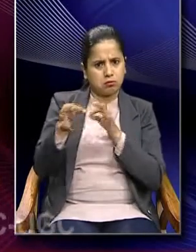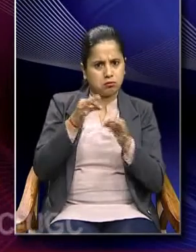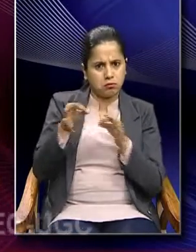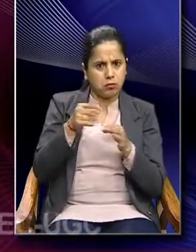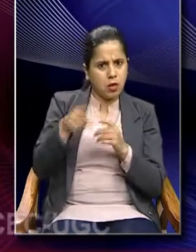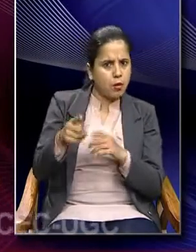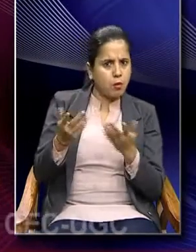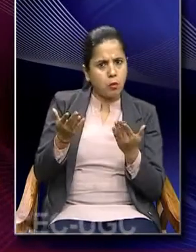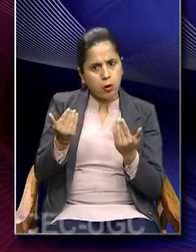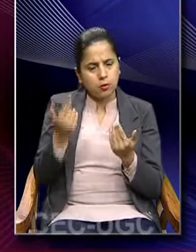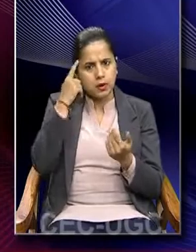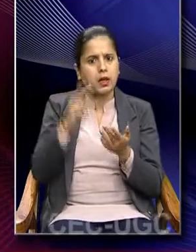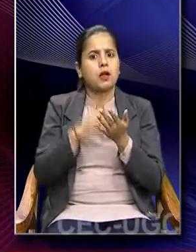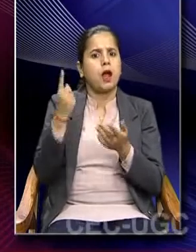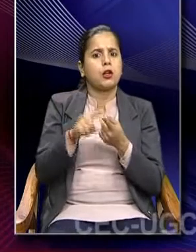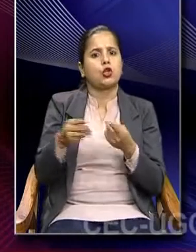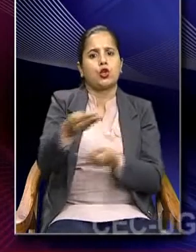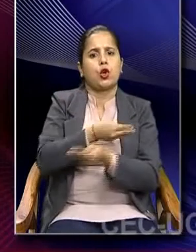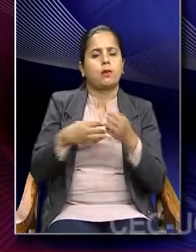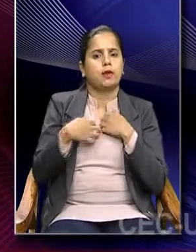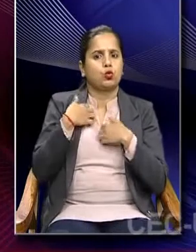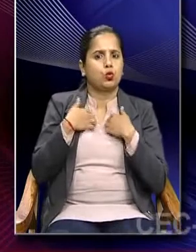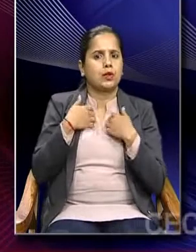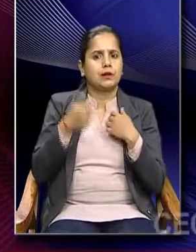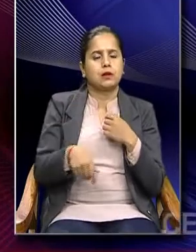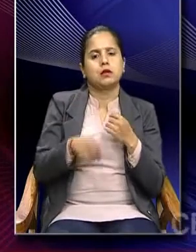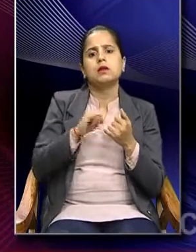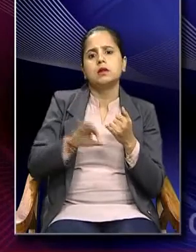explained as national economic interest of a state.